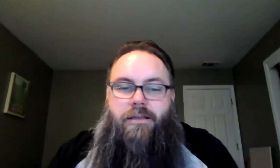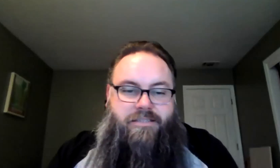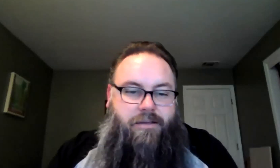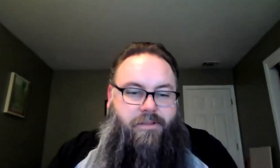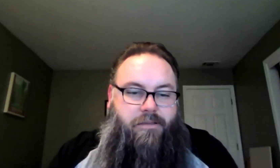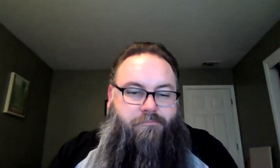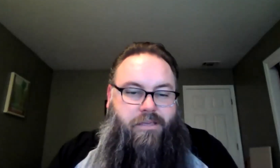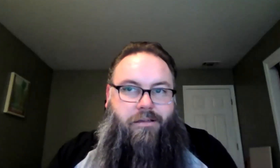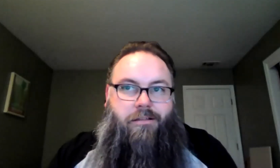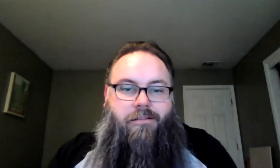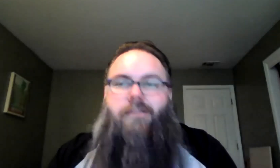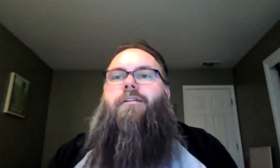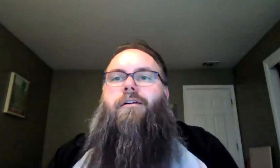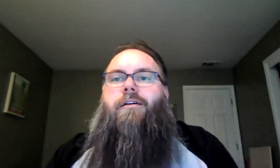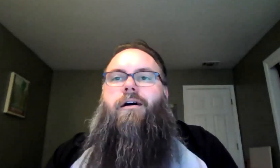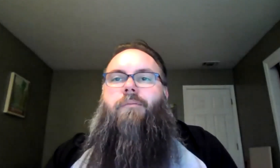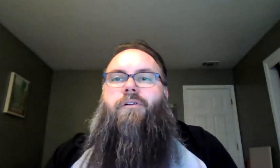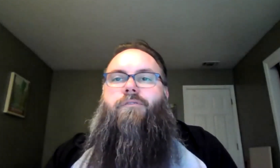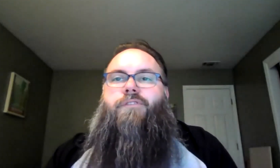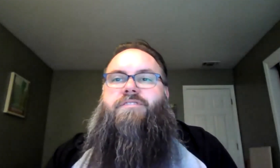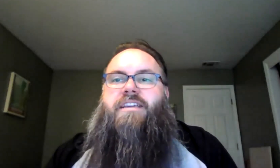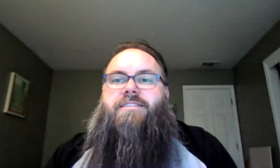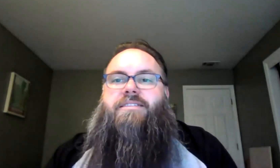It's Assembly Bill